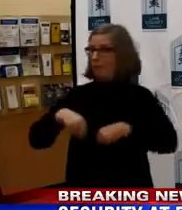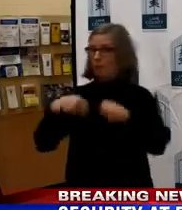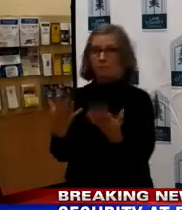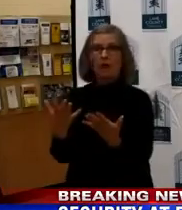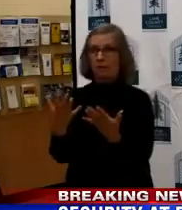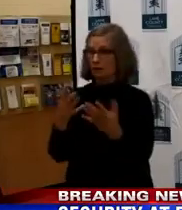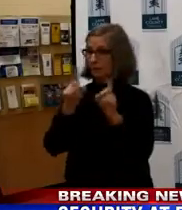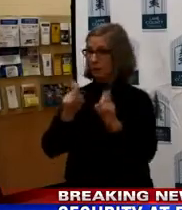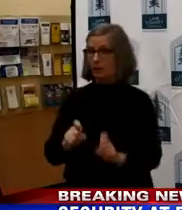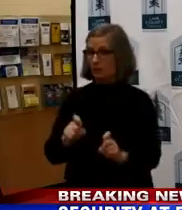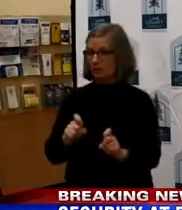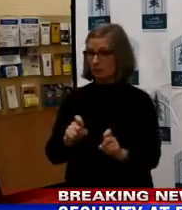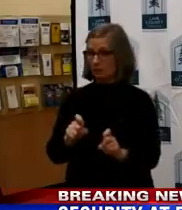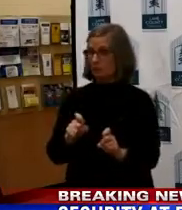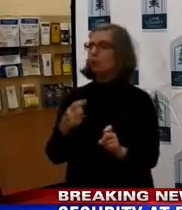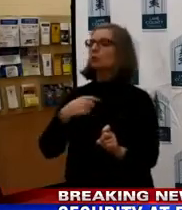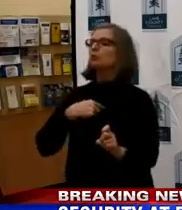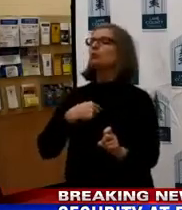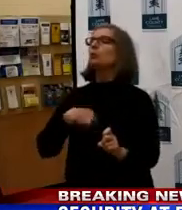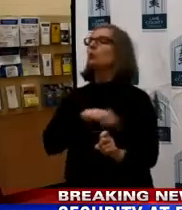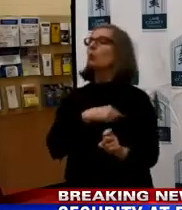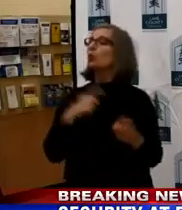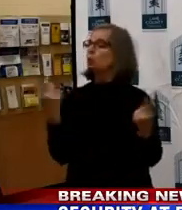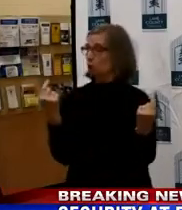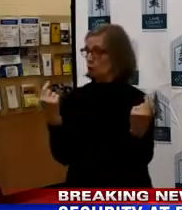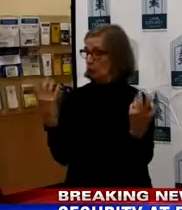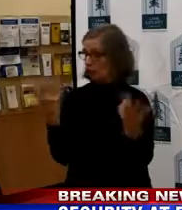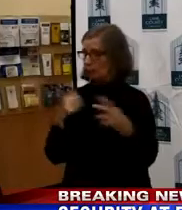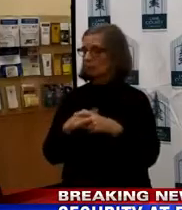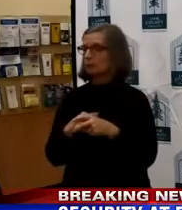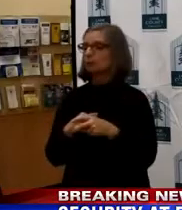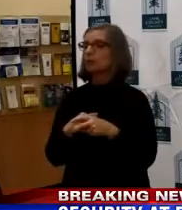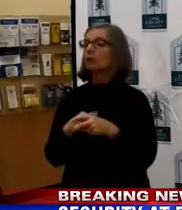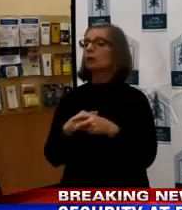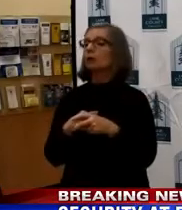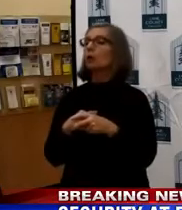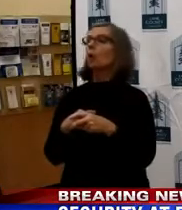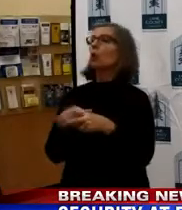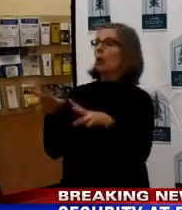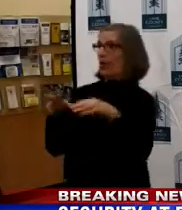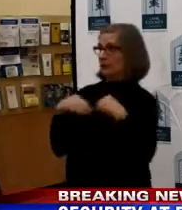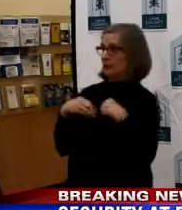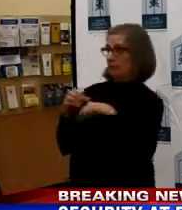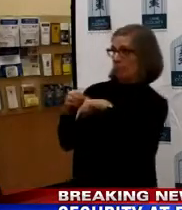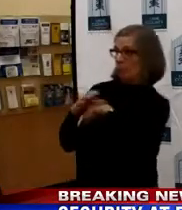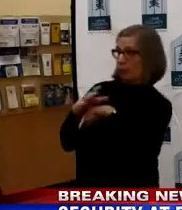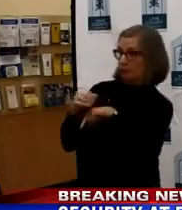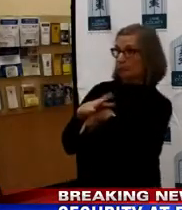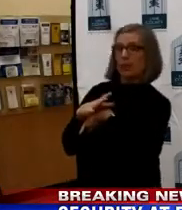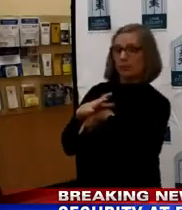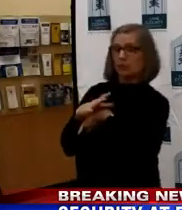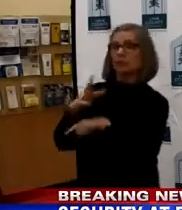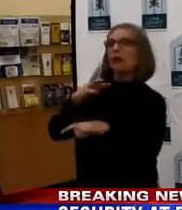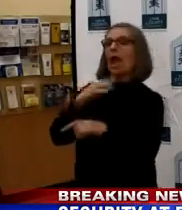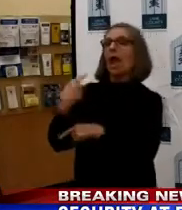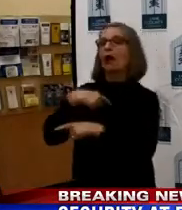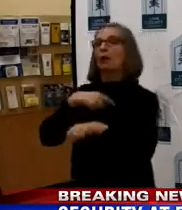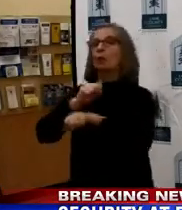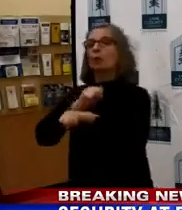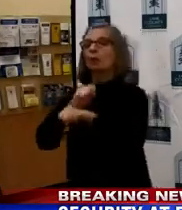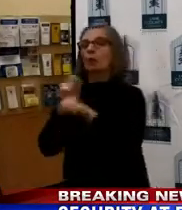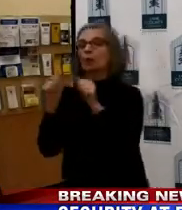take the recommendations, we weigh those recommendations based on our local situation, and we work with our providers, our medical doctors, to